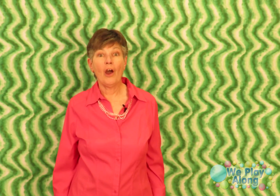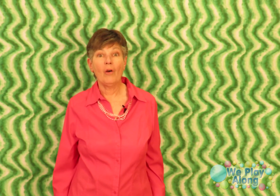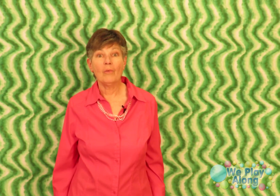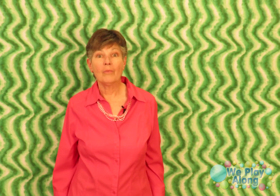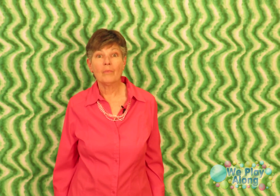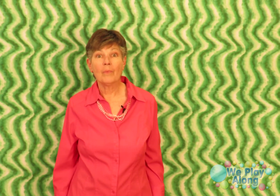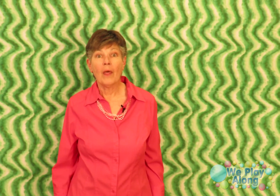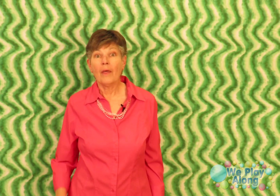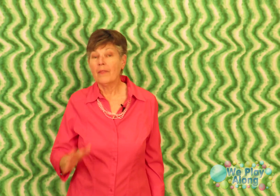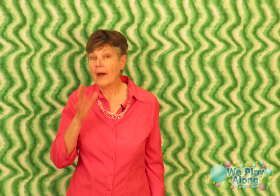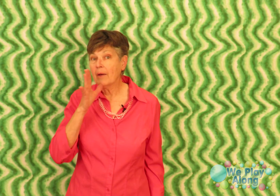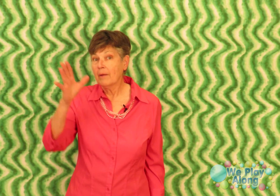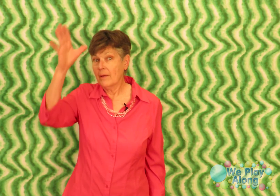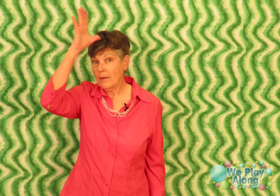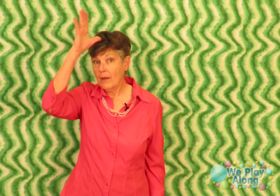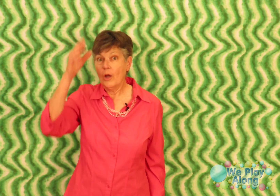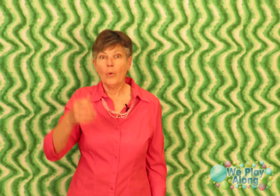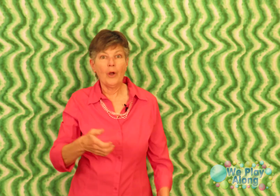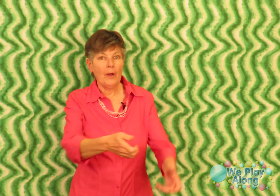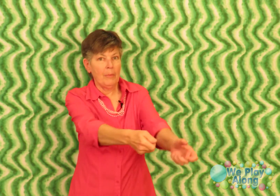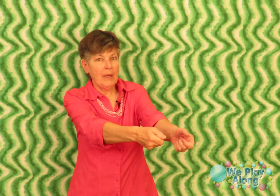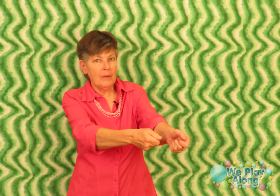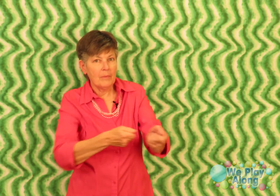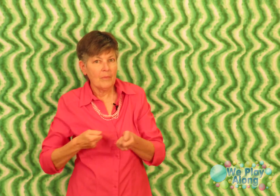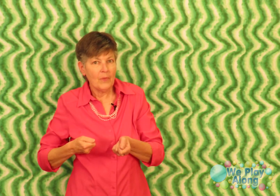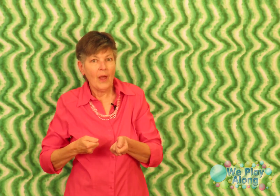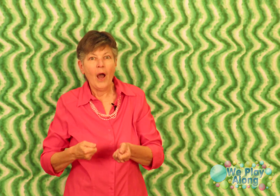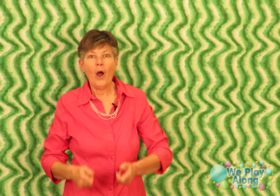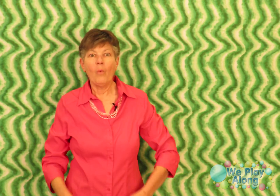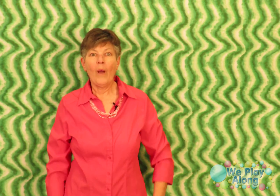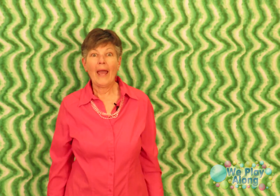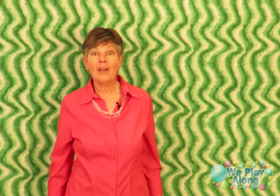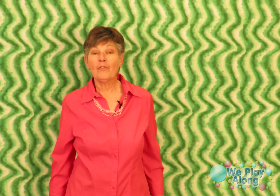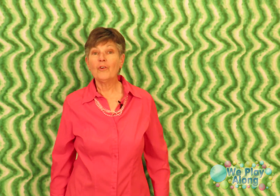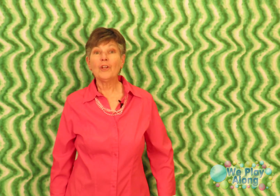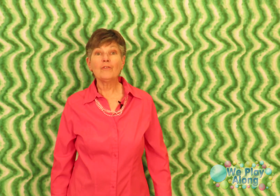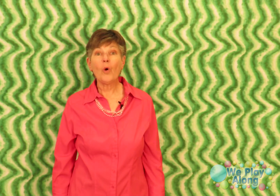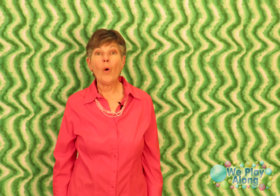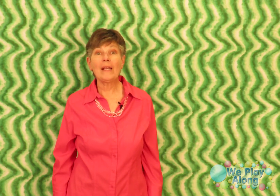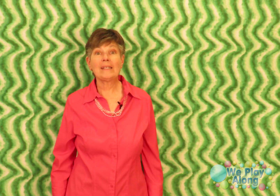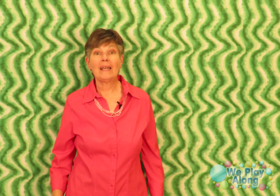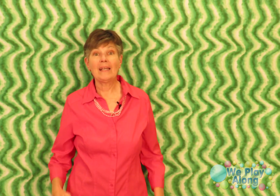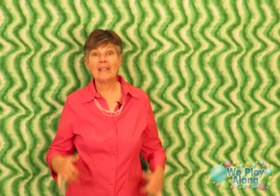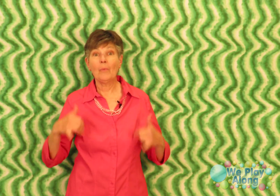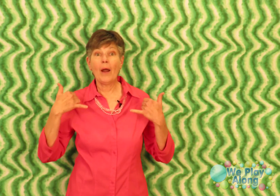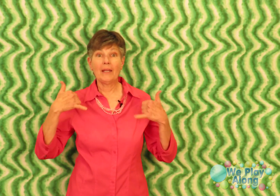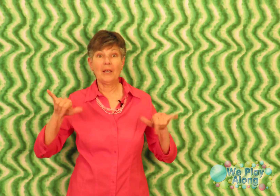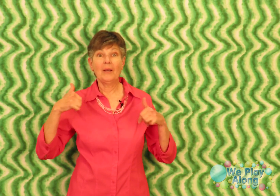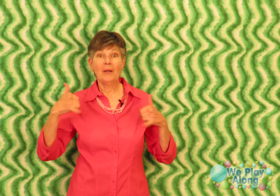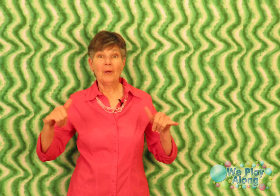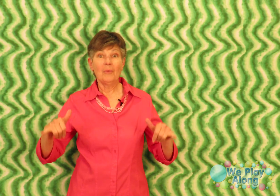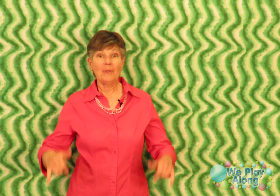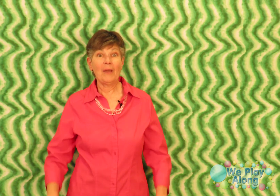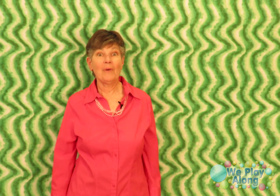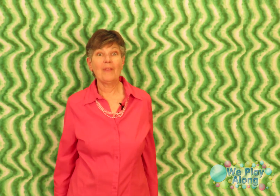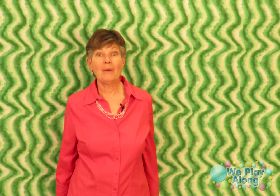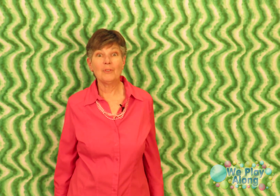go. We're going to be a wagon full of toys in case they wanted to play with them